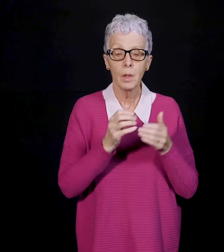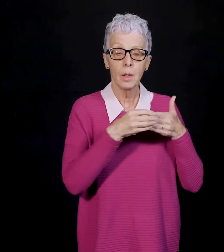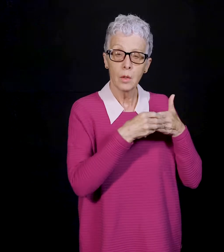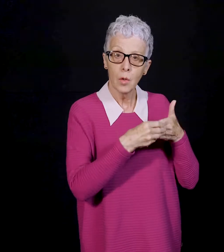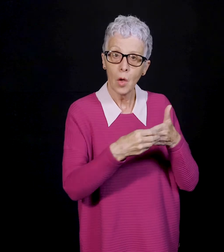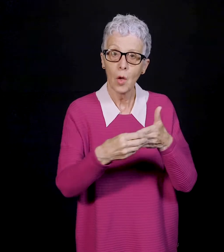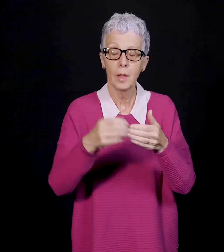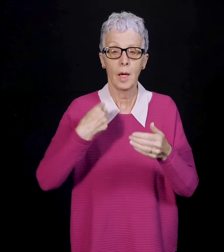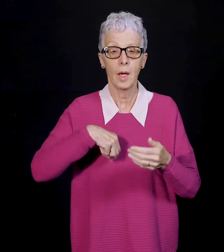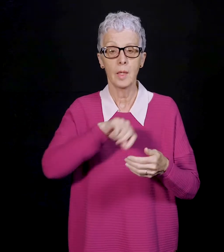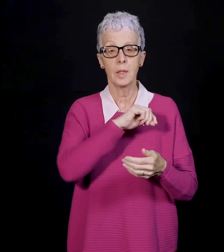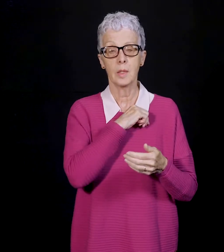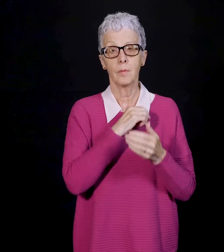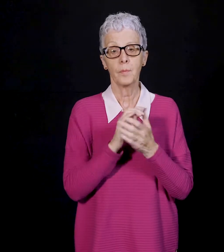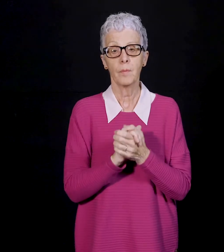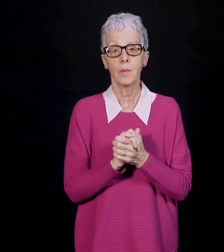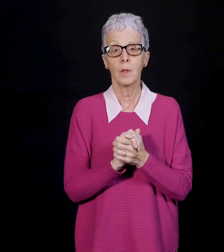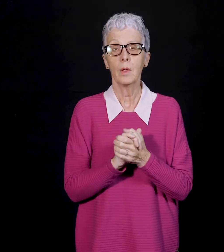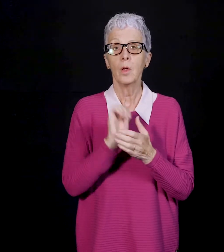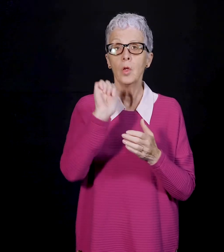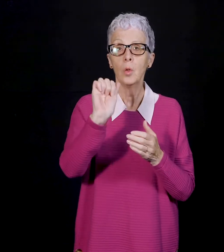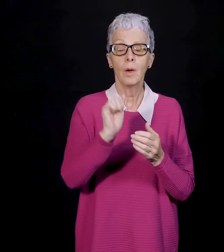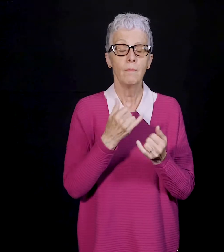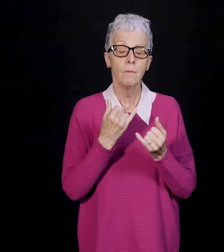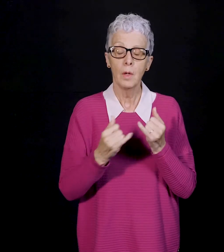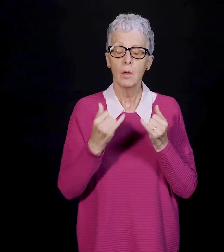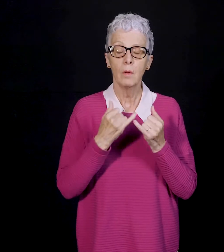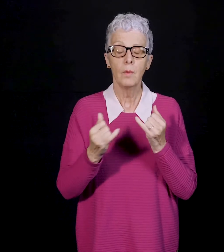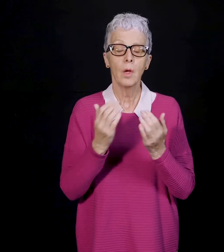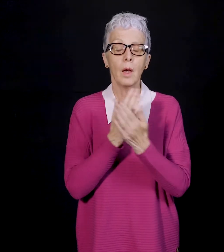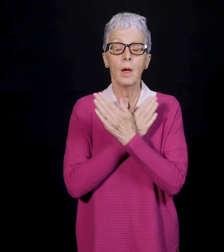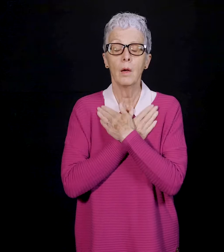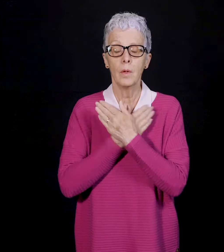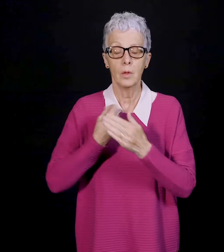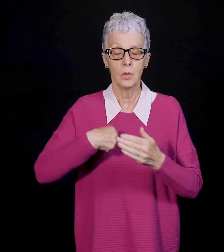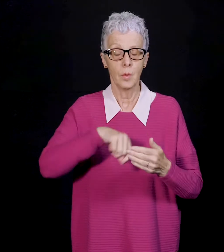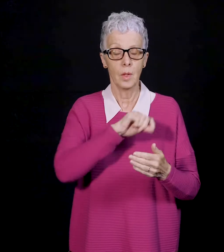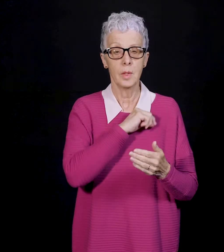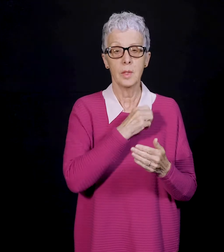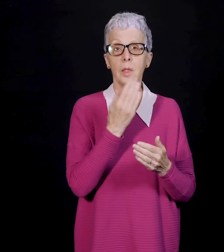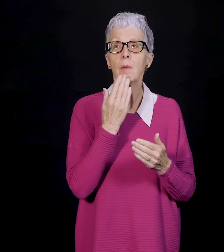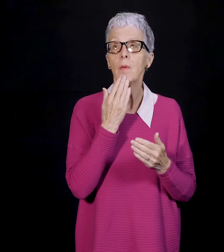guide. And that is just so loving. We thank you for that.